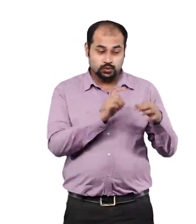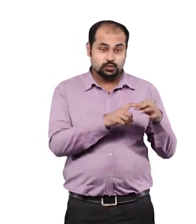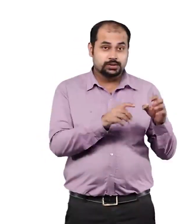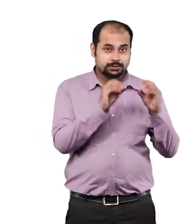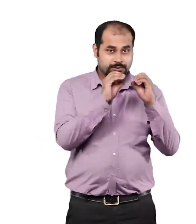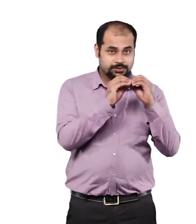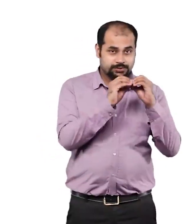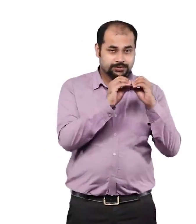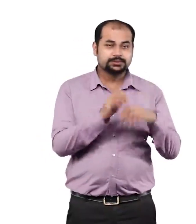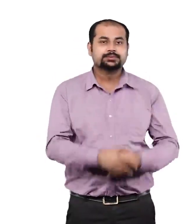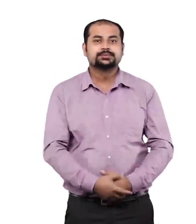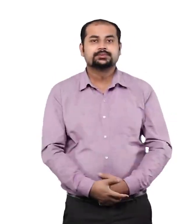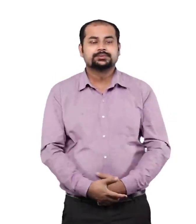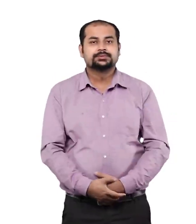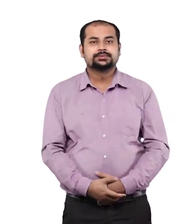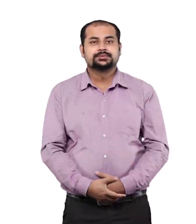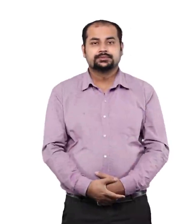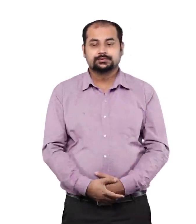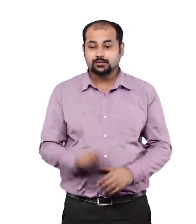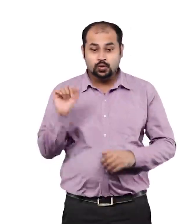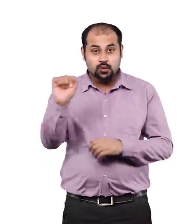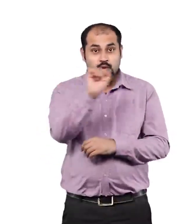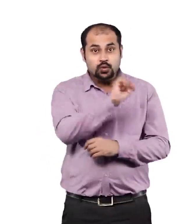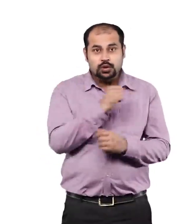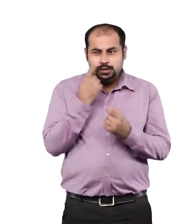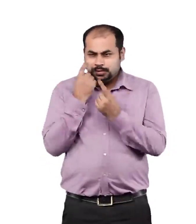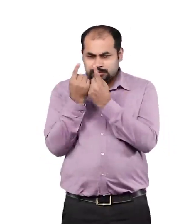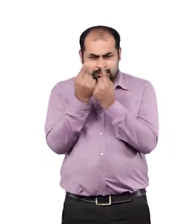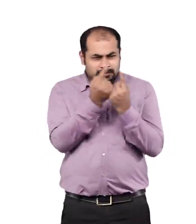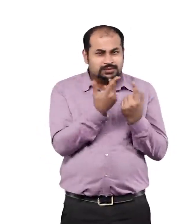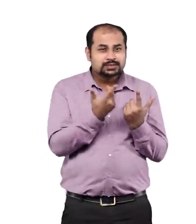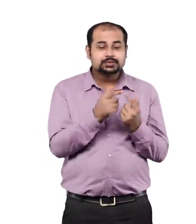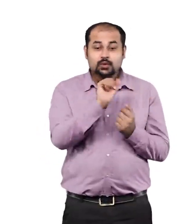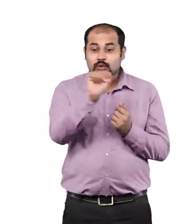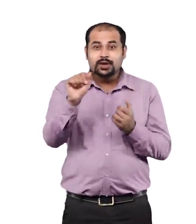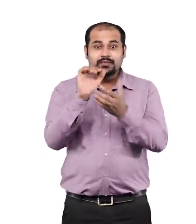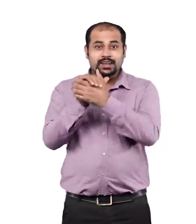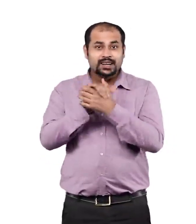Question B. Check how many of your friends have.